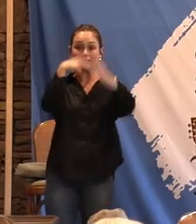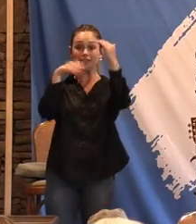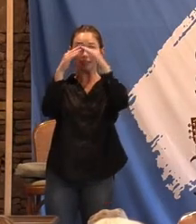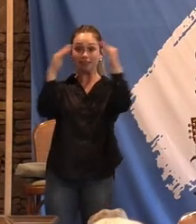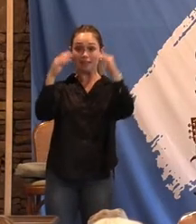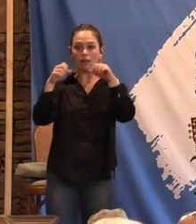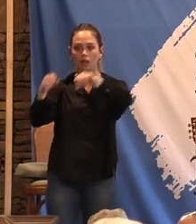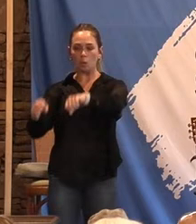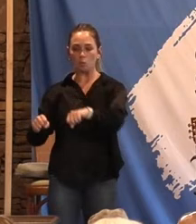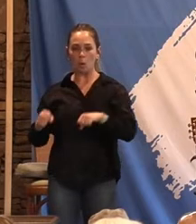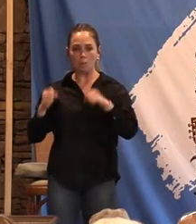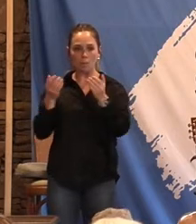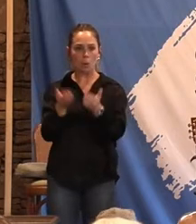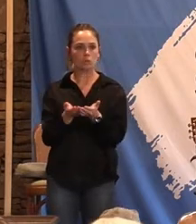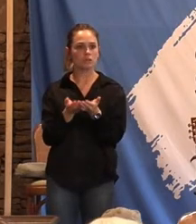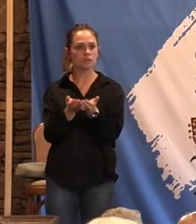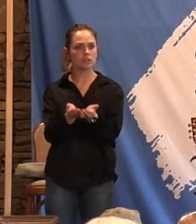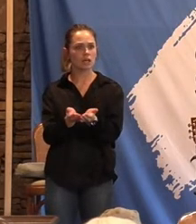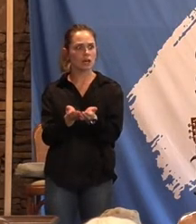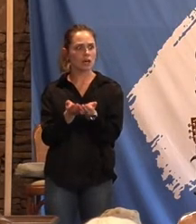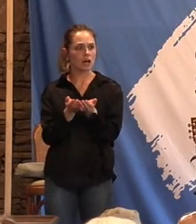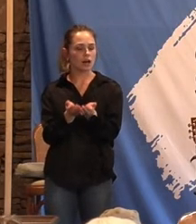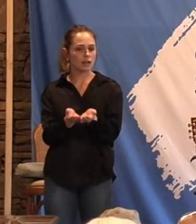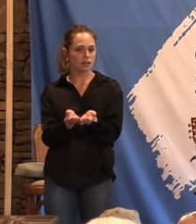little rowboat.